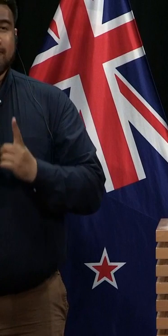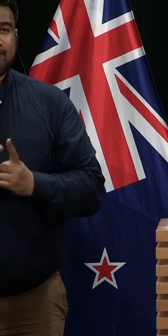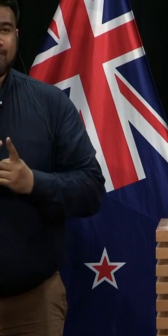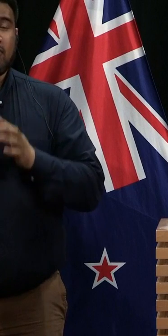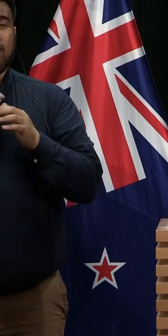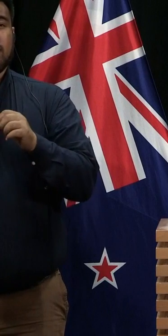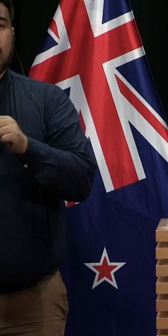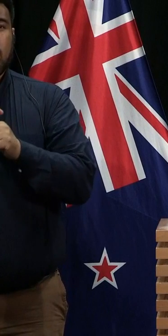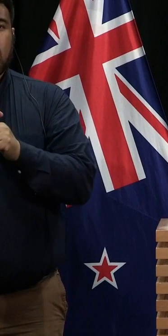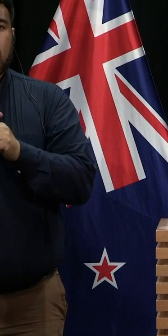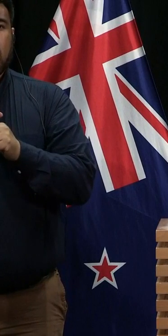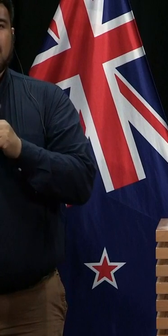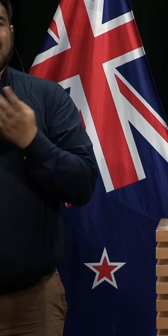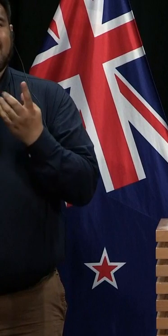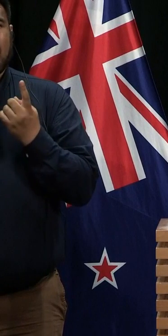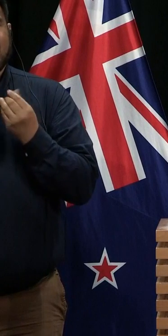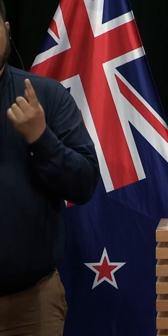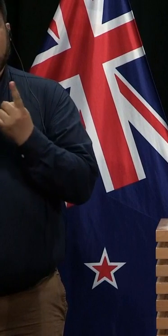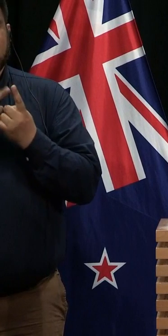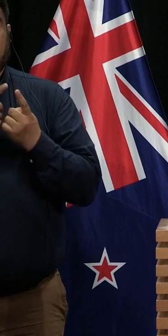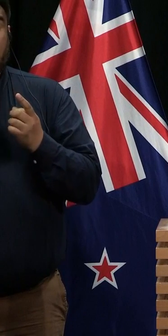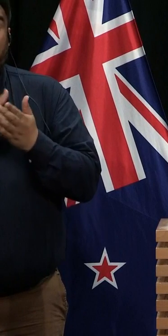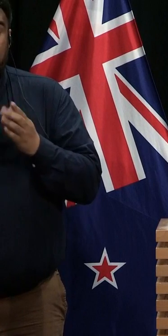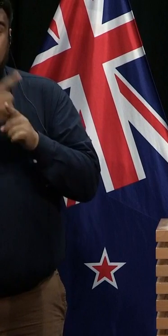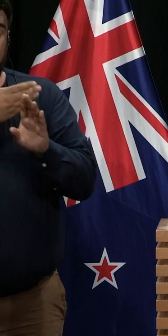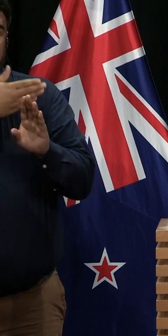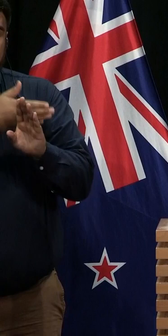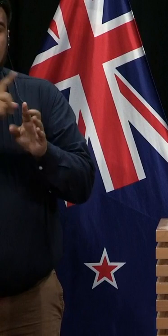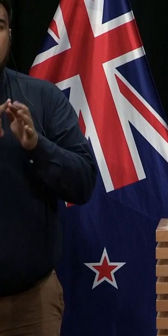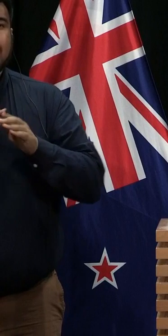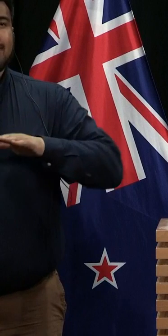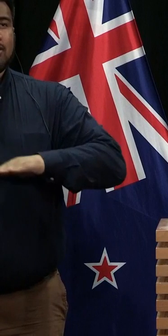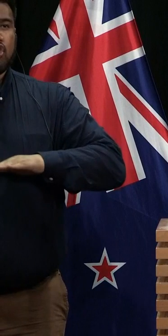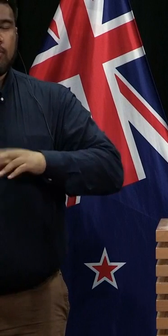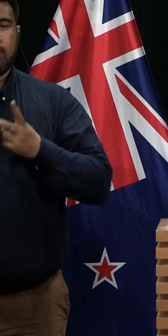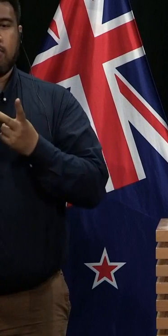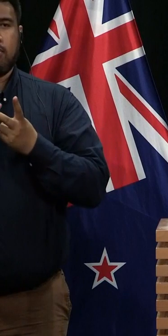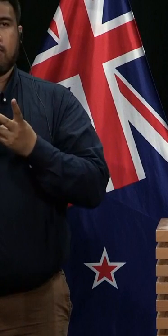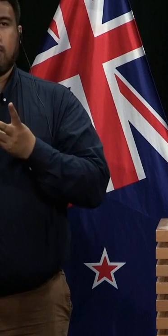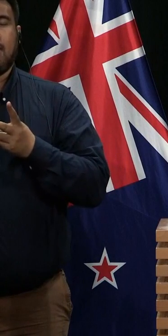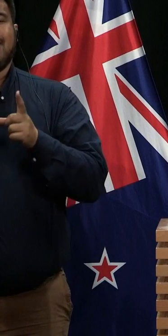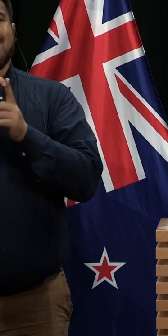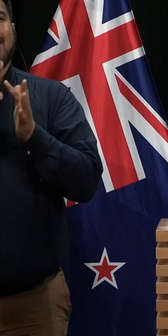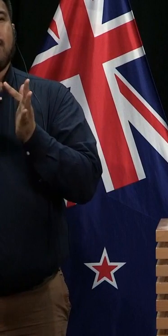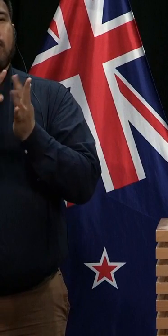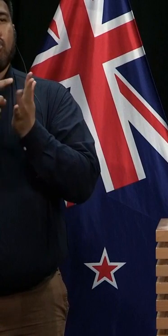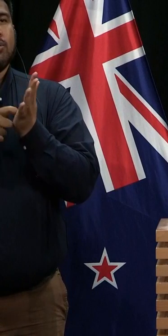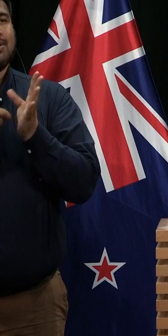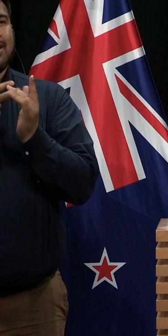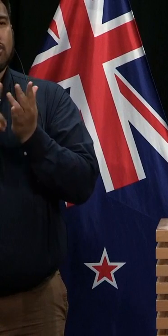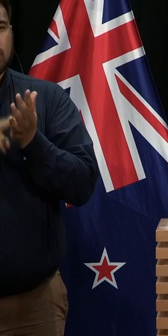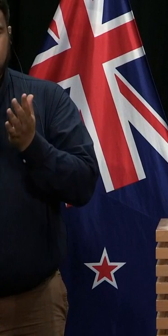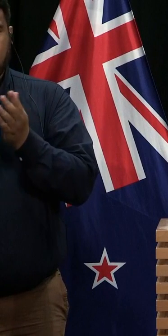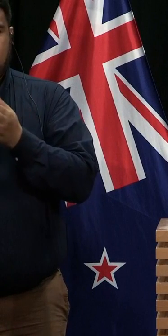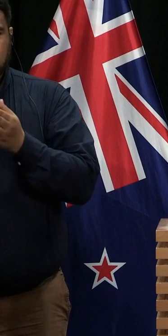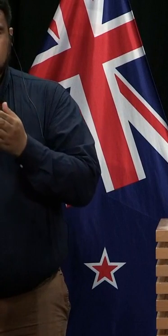Rolling agenda items for us continue to be issues around citizenship, deportation, the positive elements in